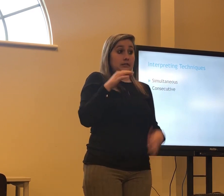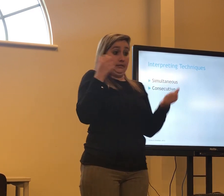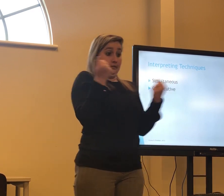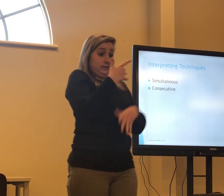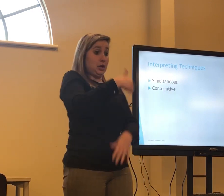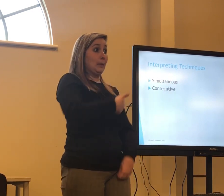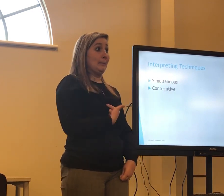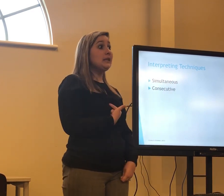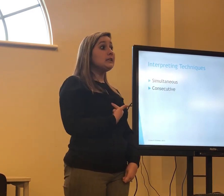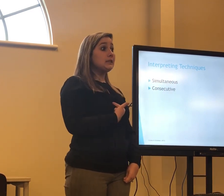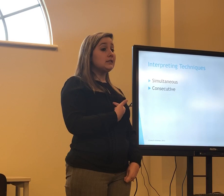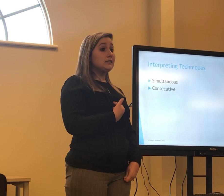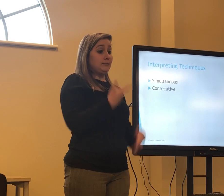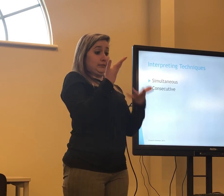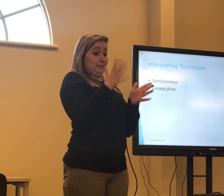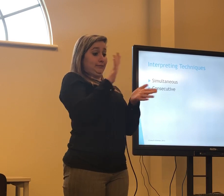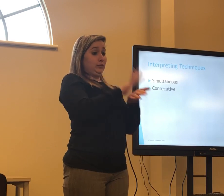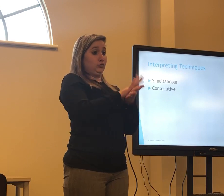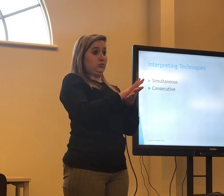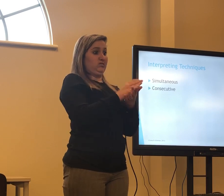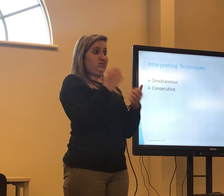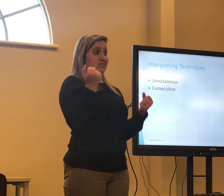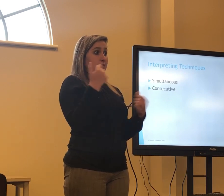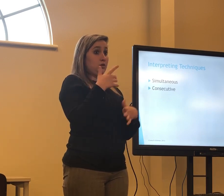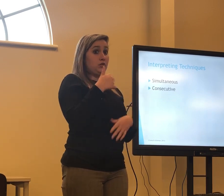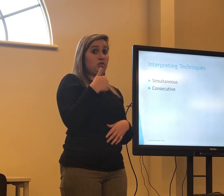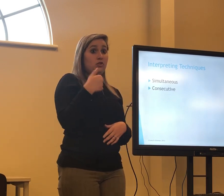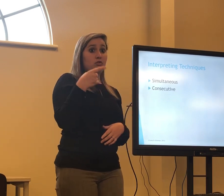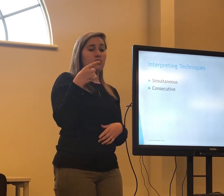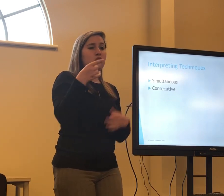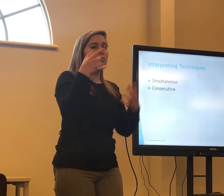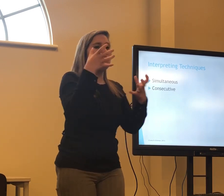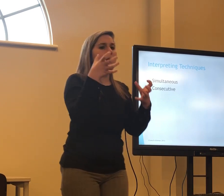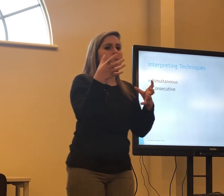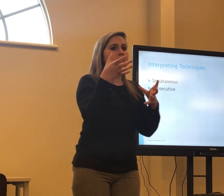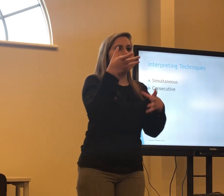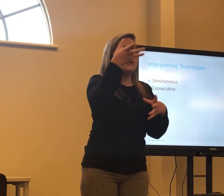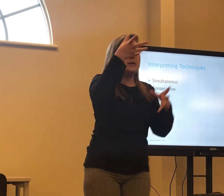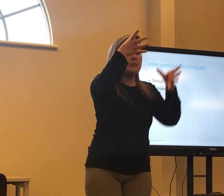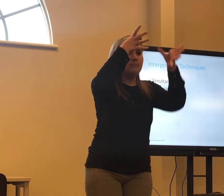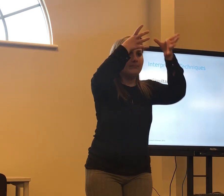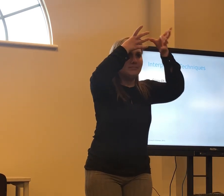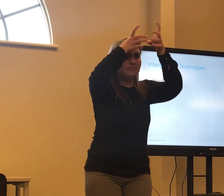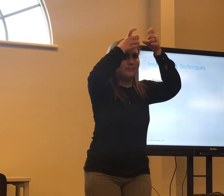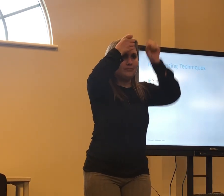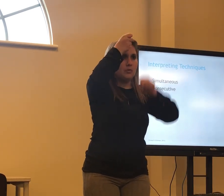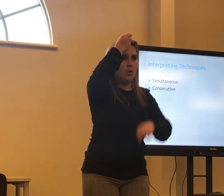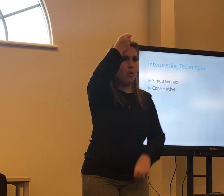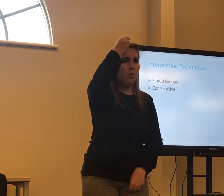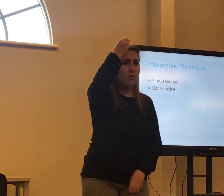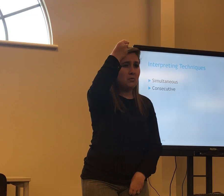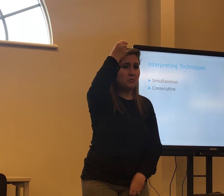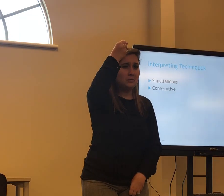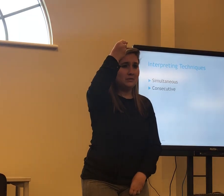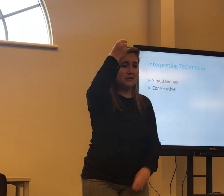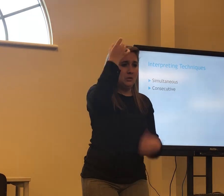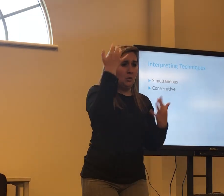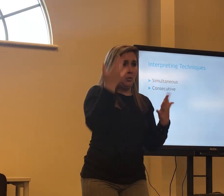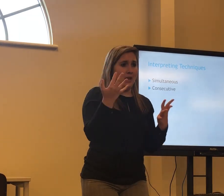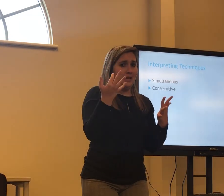I2P, I'm sitting here going, wait, you want me to hold all of that information and then give, I'm not